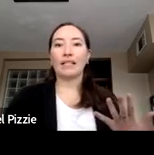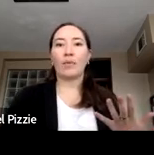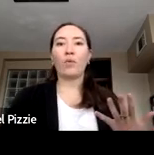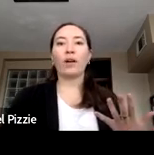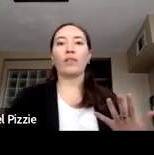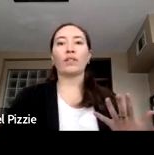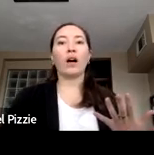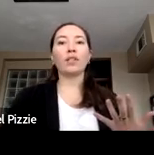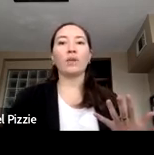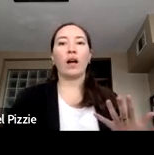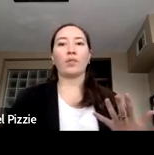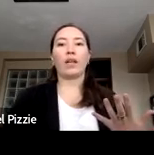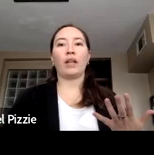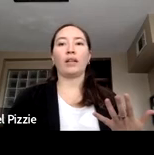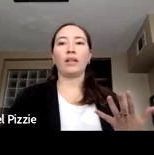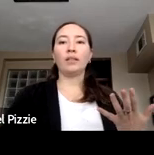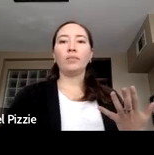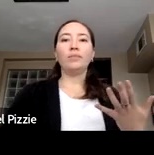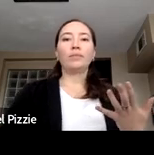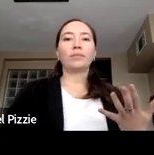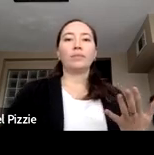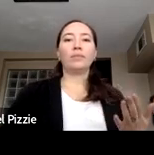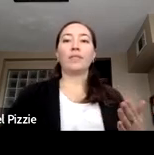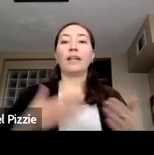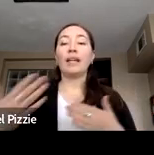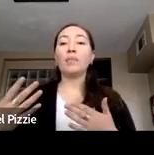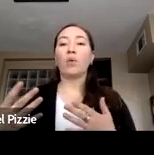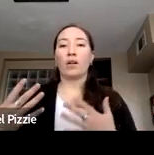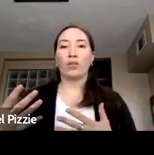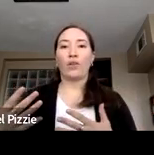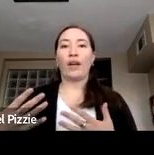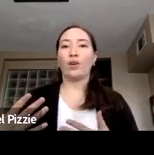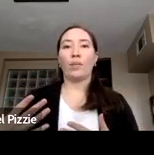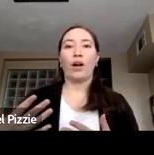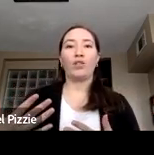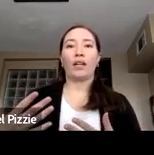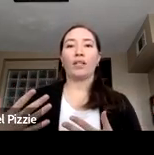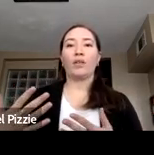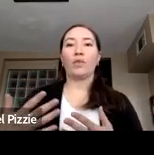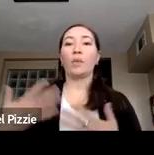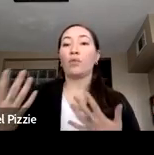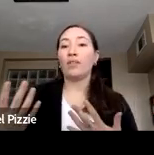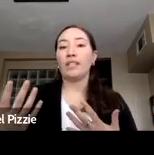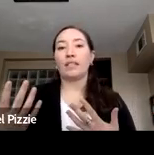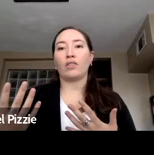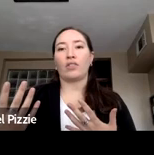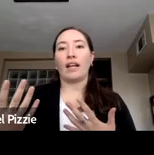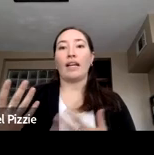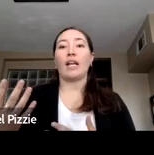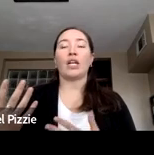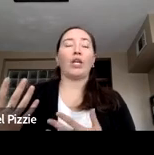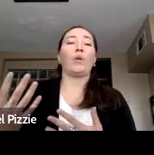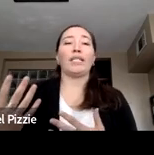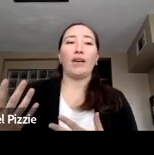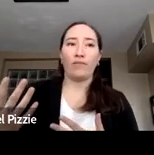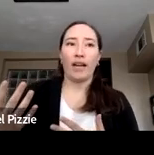As I said before, there is also an option to import a survey or a project from a previously